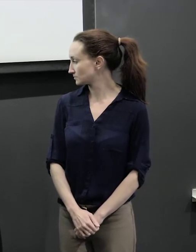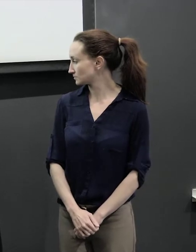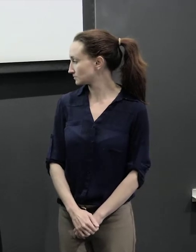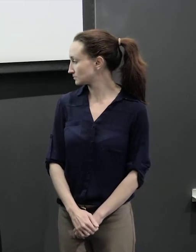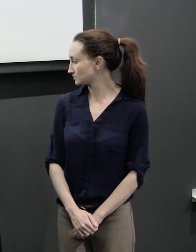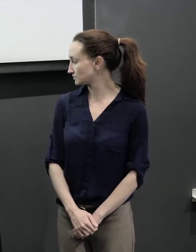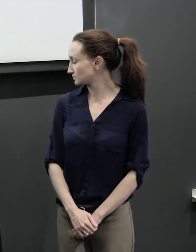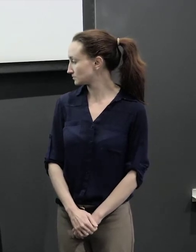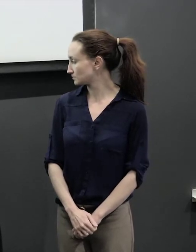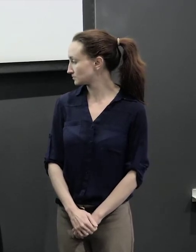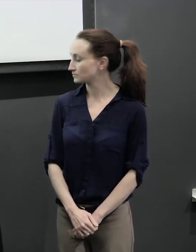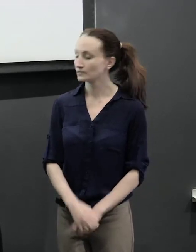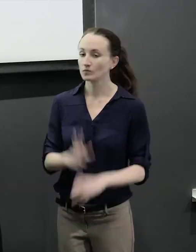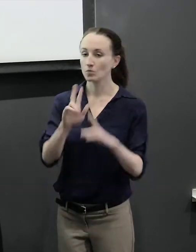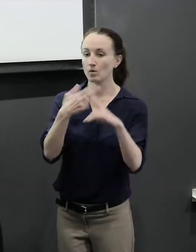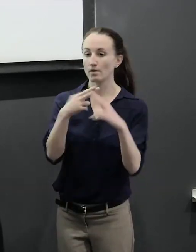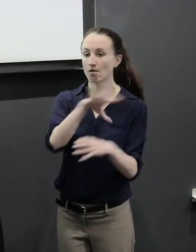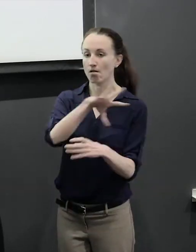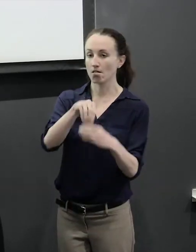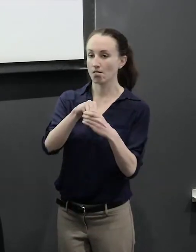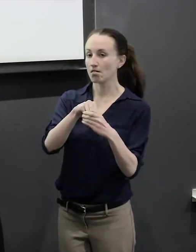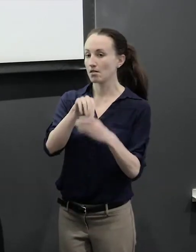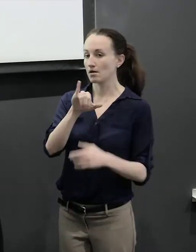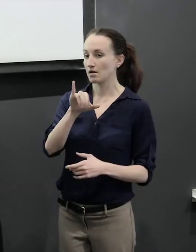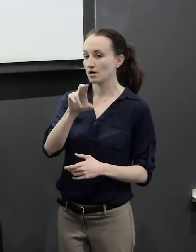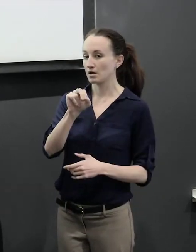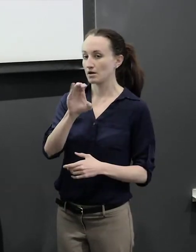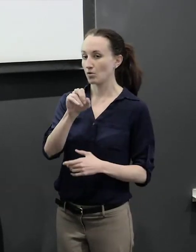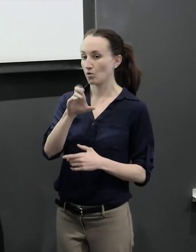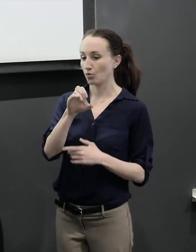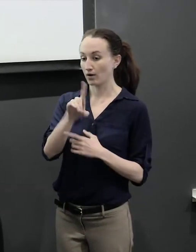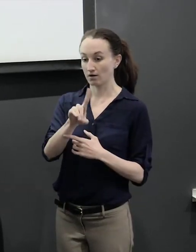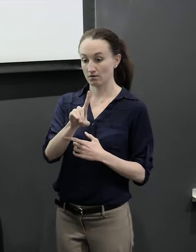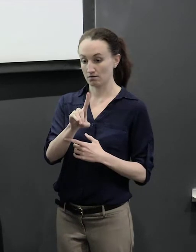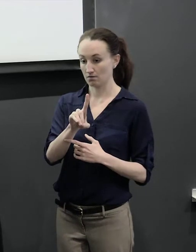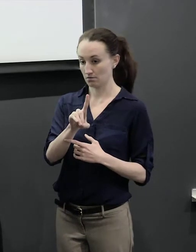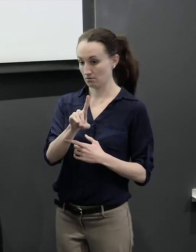an incorporated numeral for the pronoun.